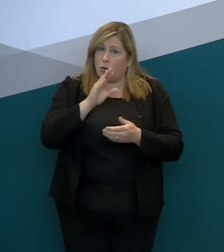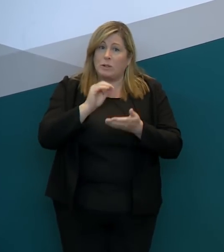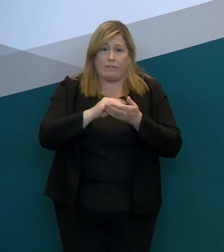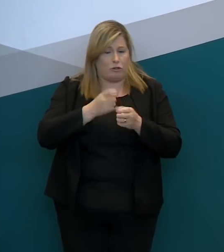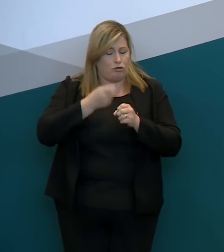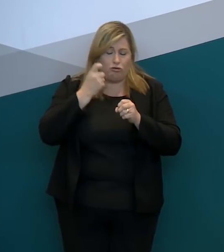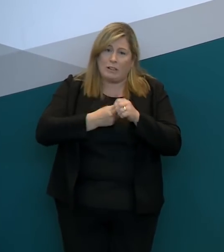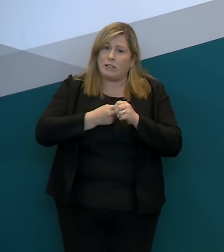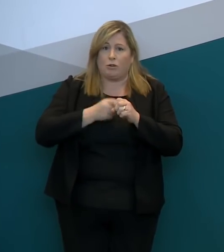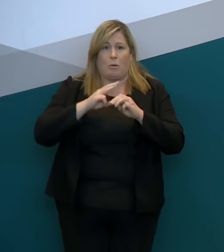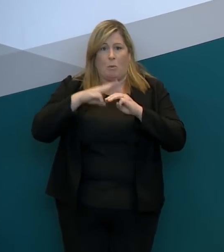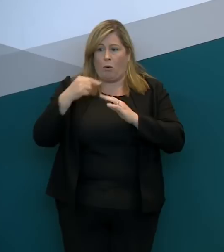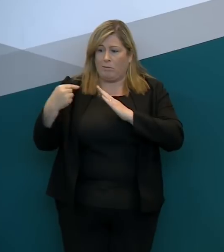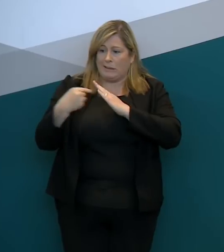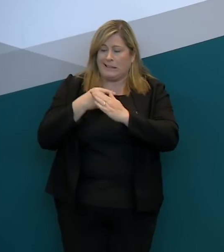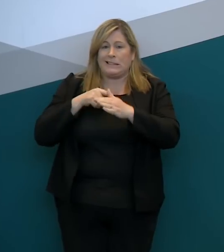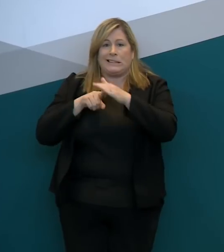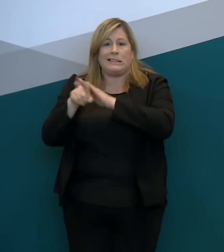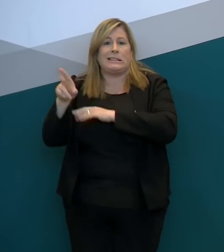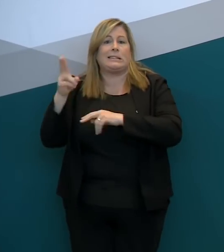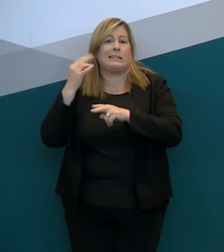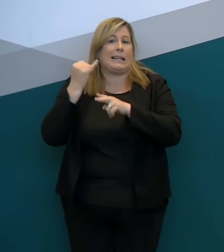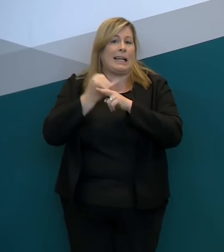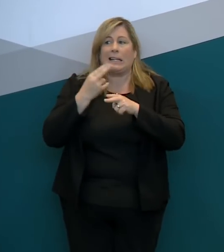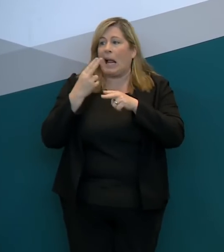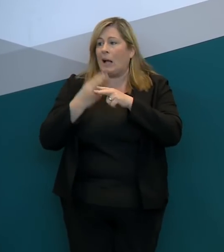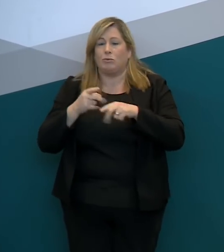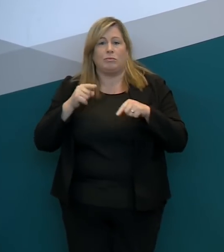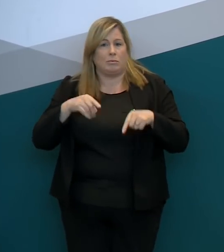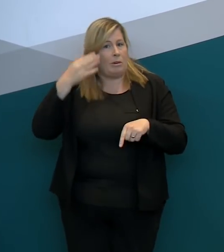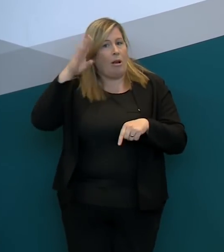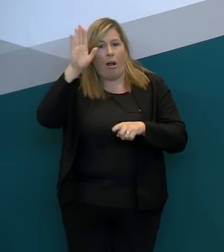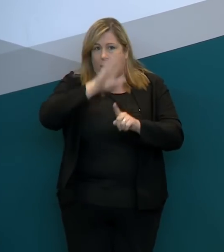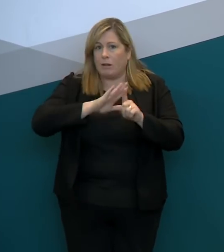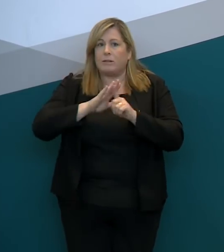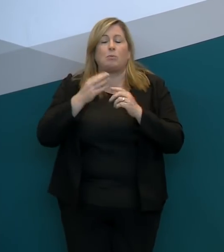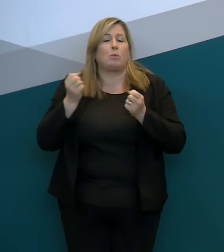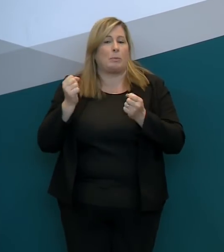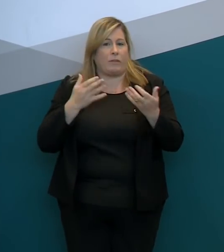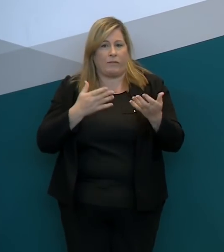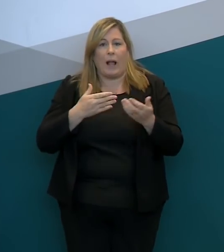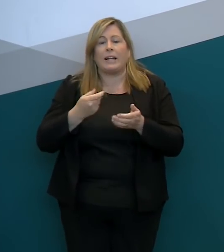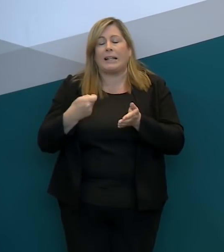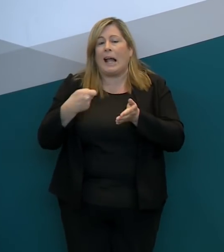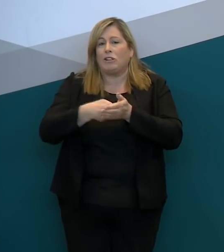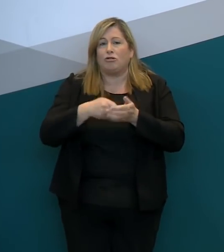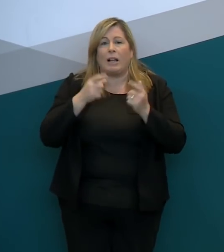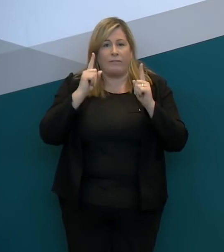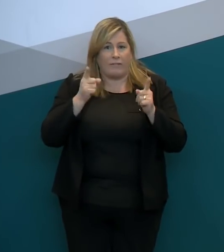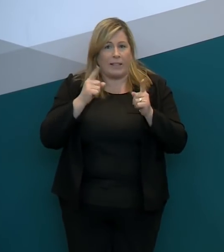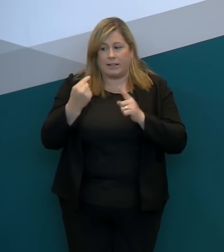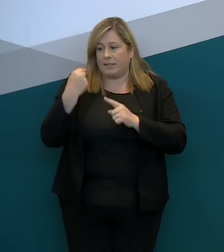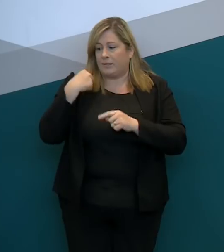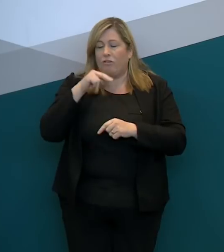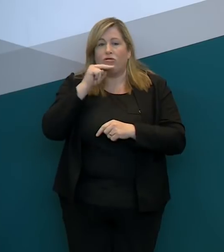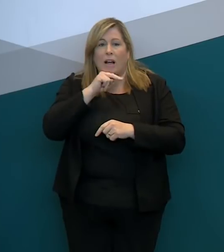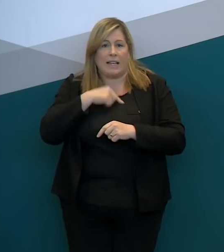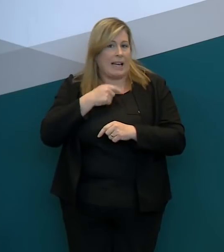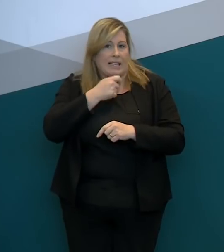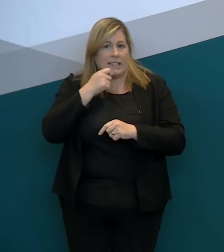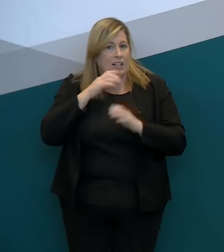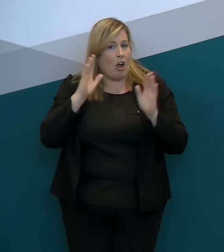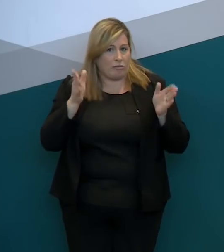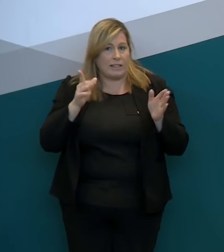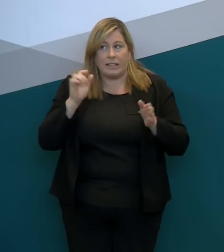entry onto the island. And we provided some additional advice last Friday in relation to that, and I've said that already, and that's now